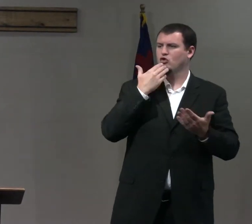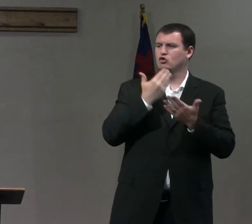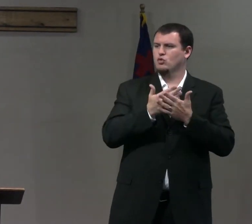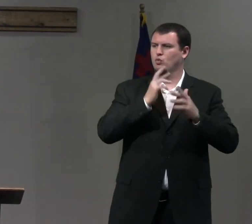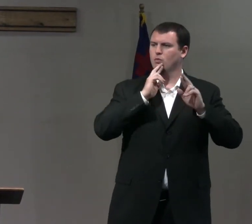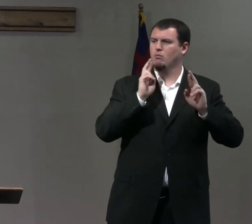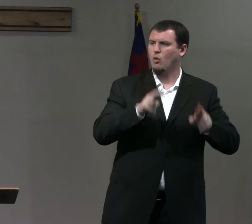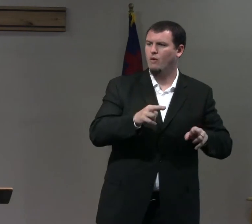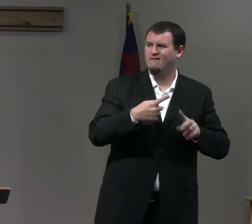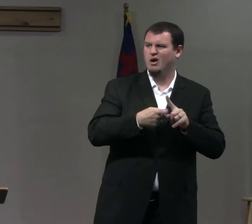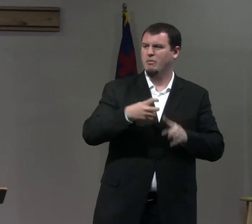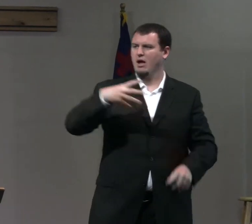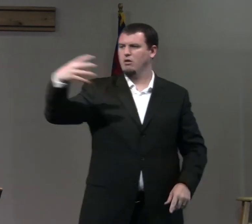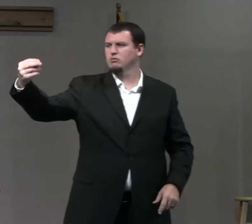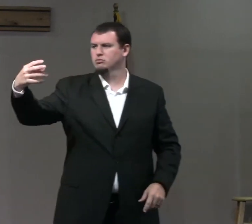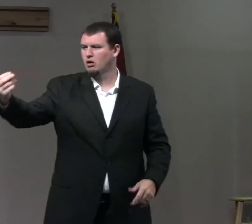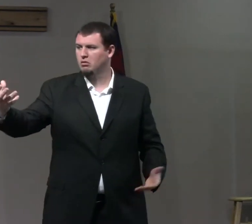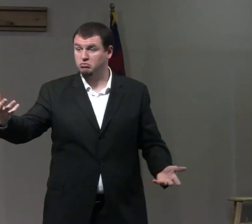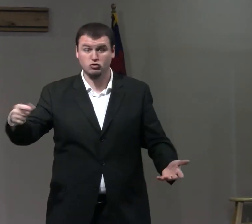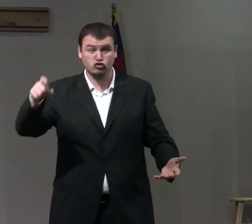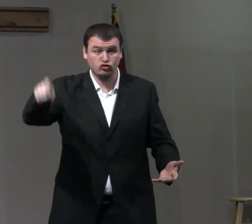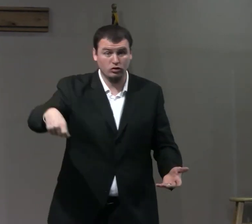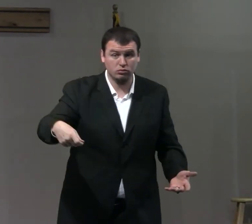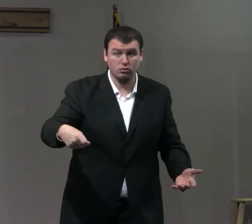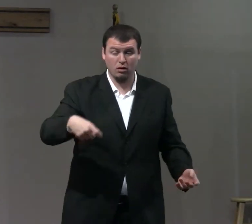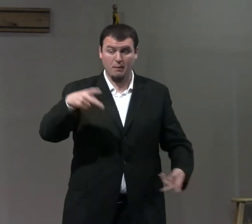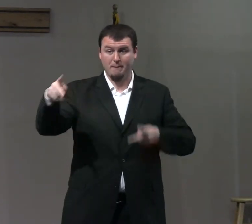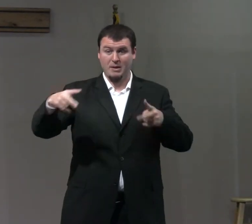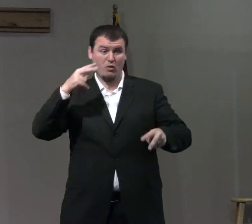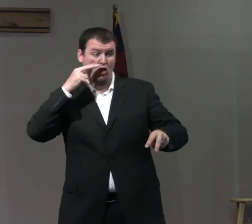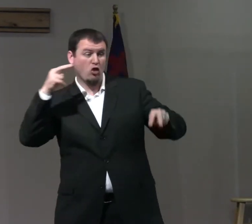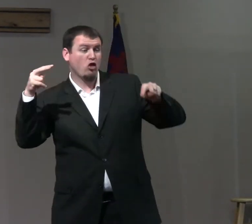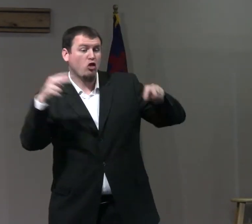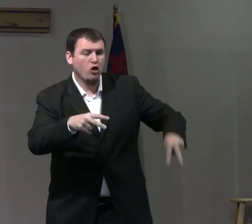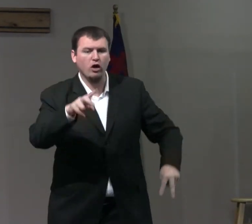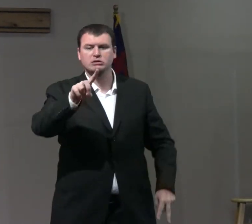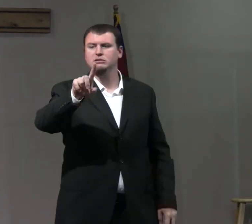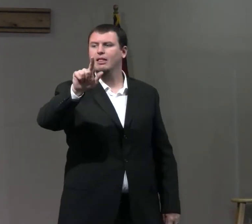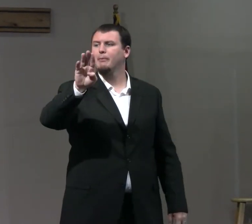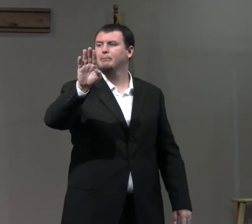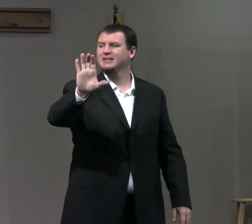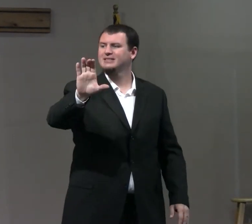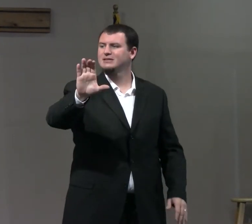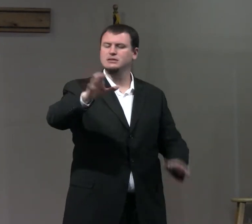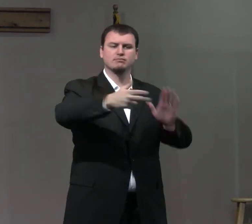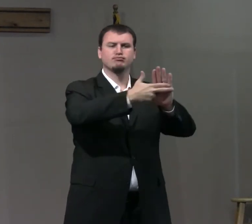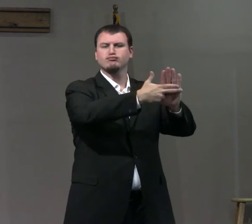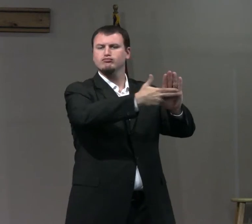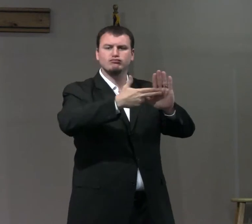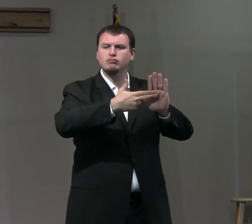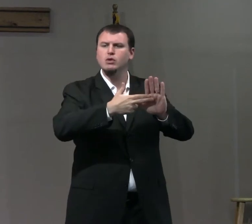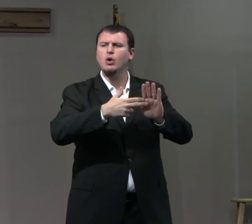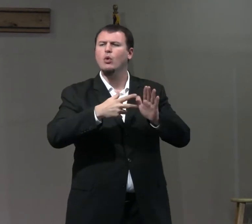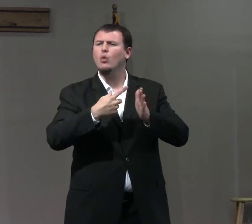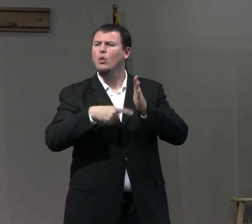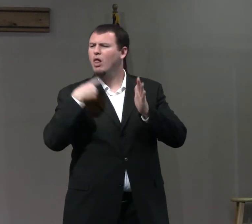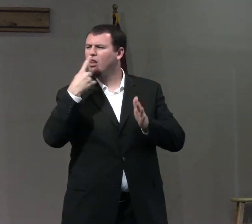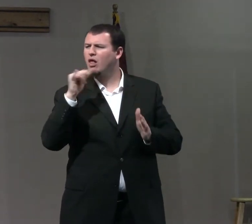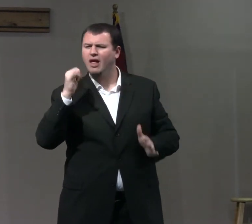if we want to become good leaders, we're going to need to have a good support from the people looking on the outside. When people look at death of